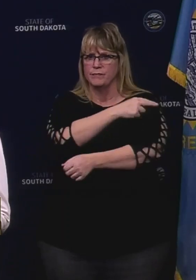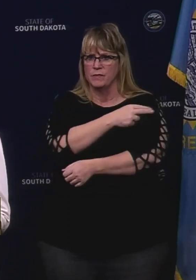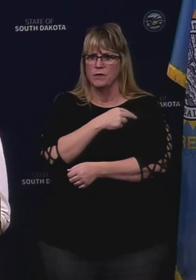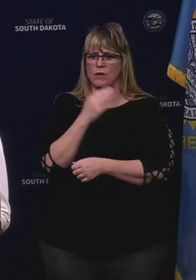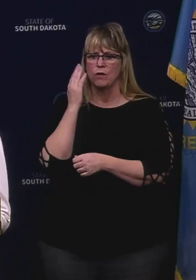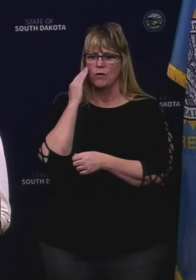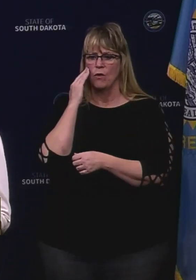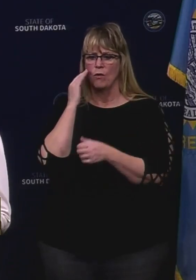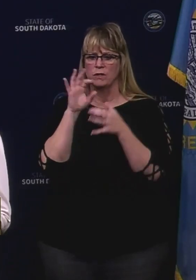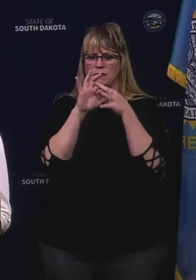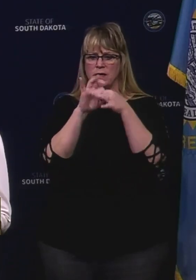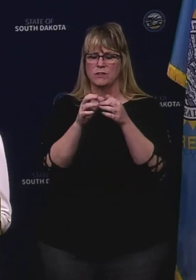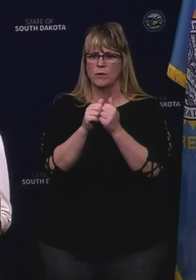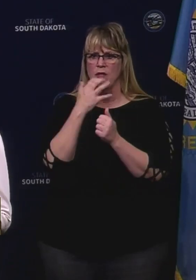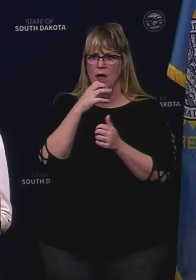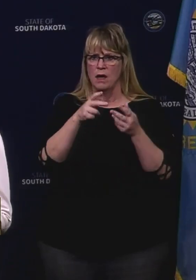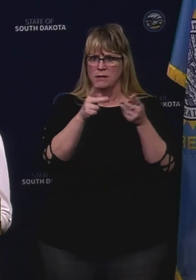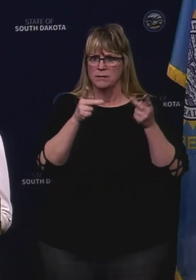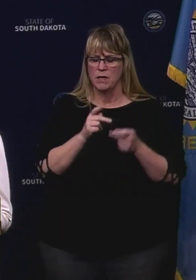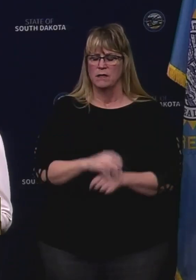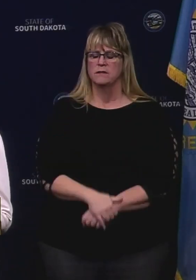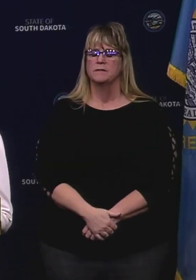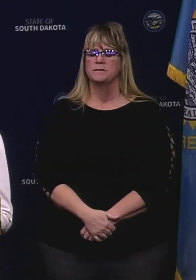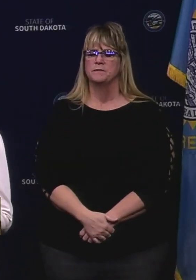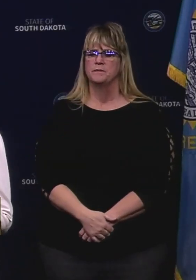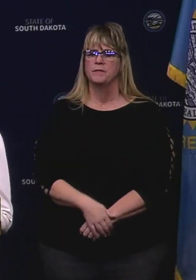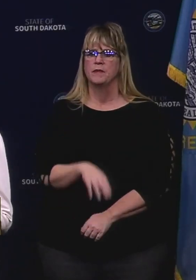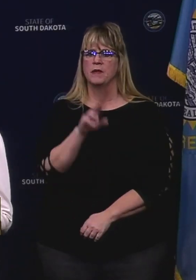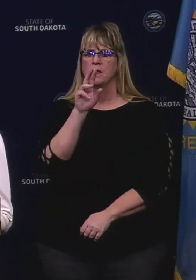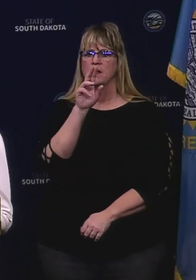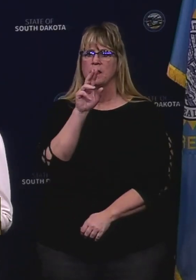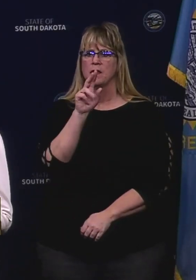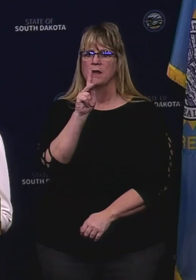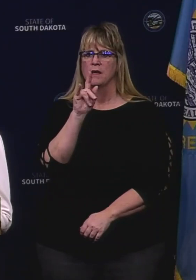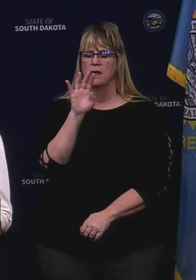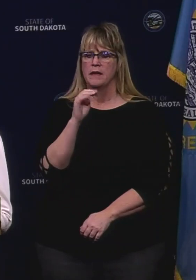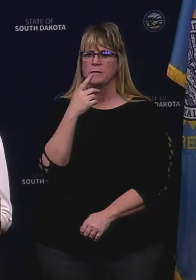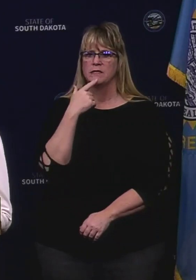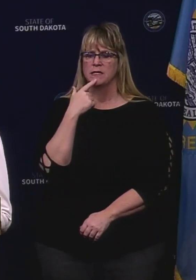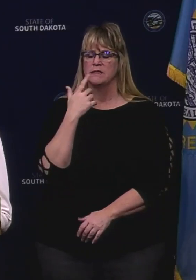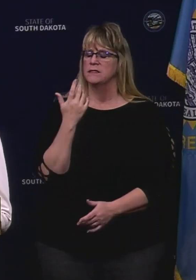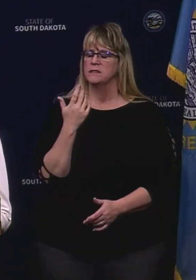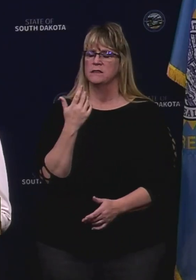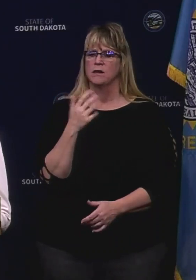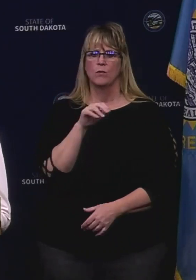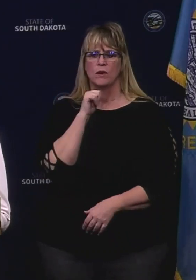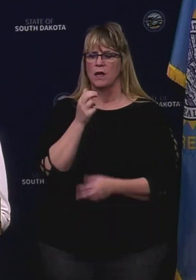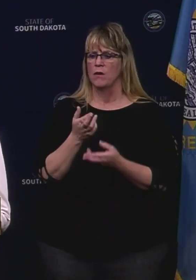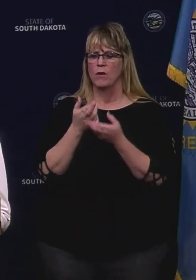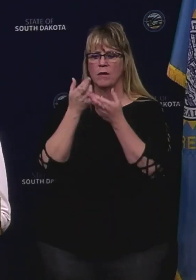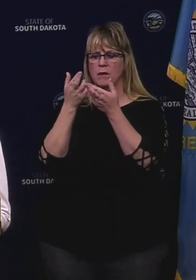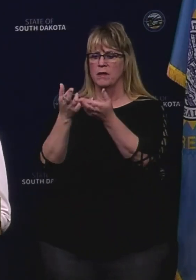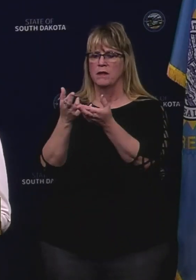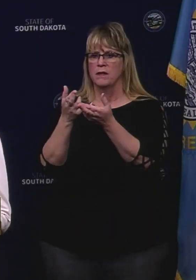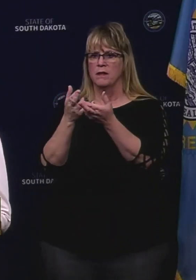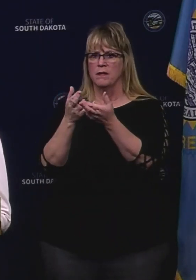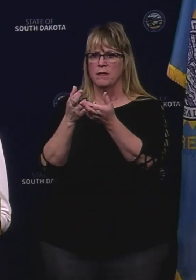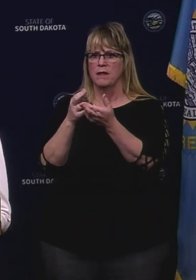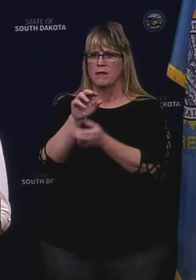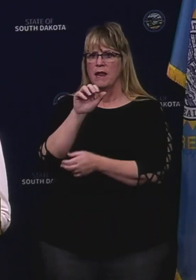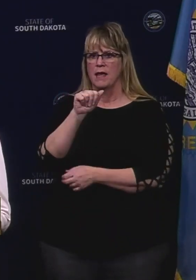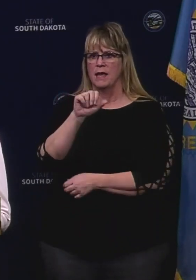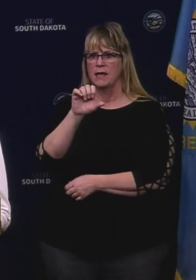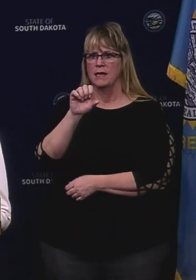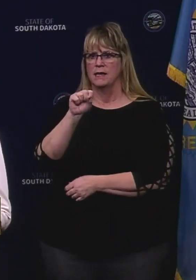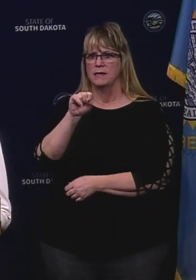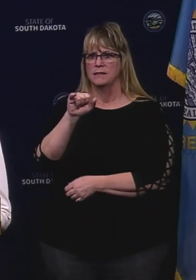connections to hotspots. Jackie, this is Kim Malsom-Risden. We are not recommending that asymptomatic people get